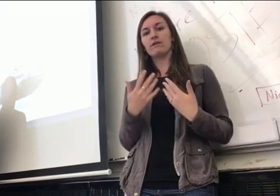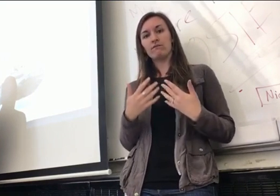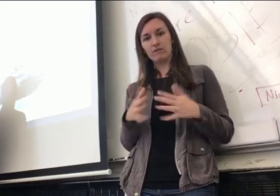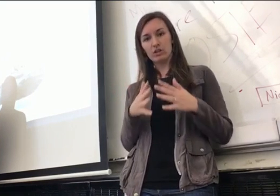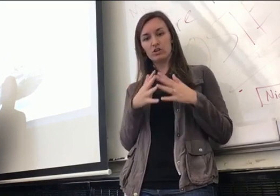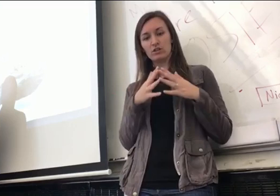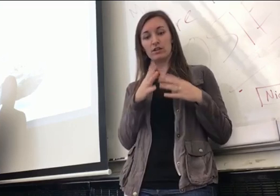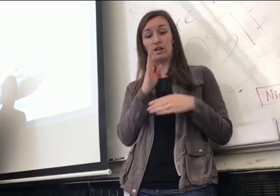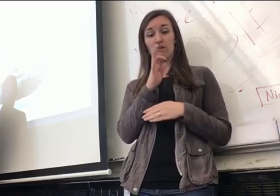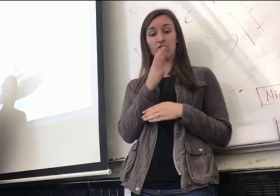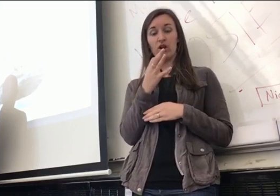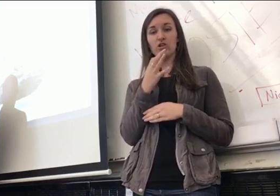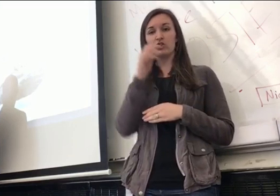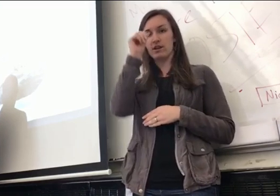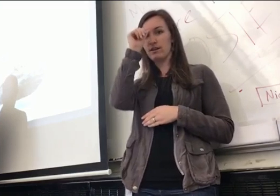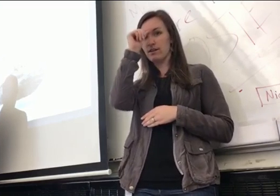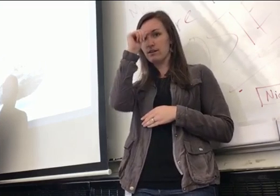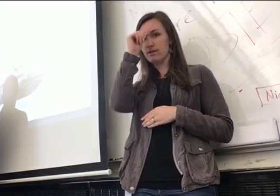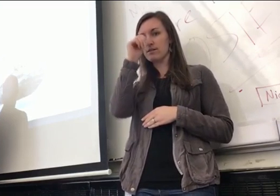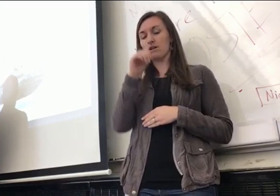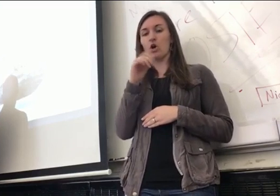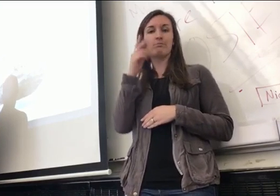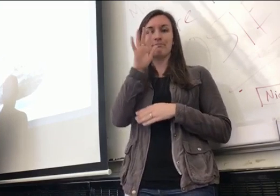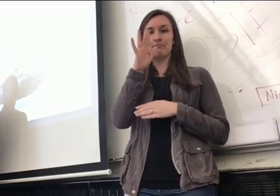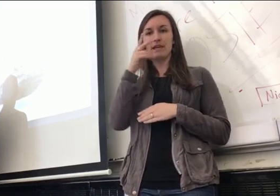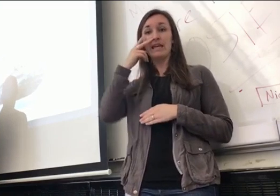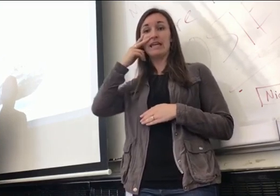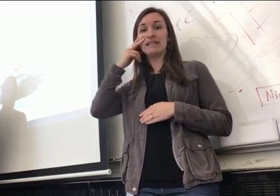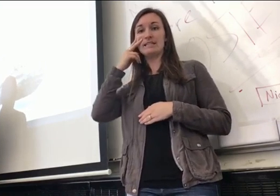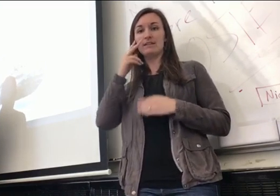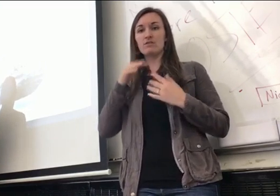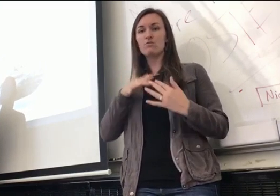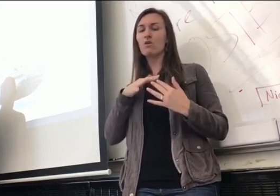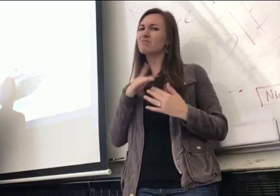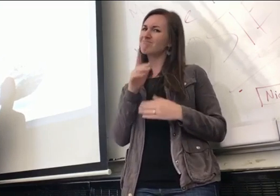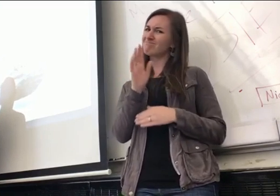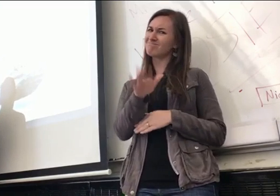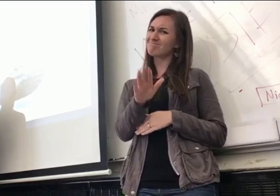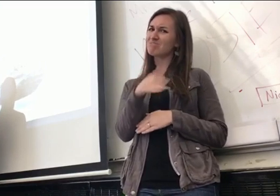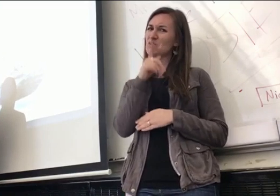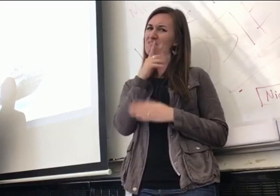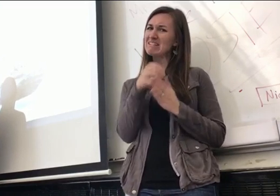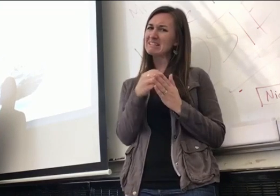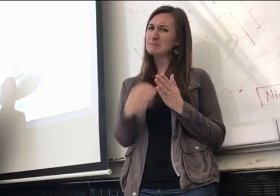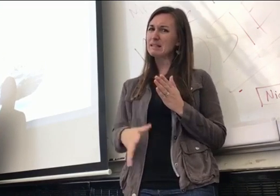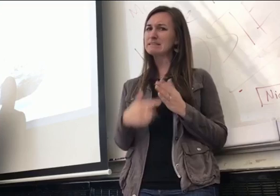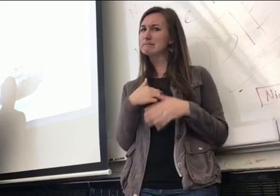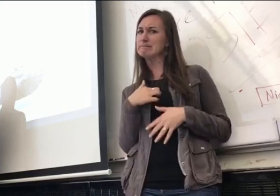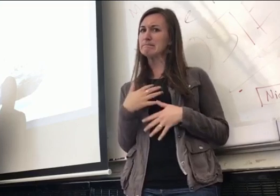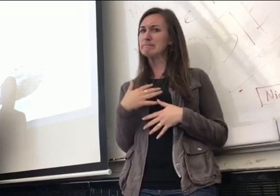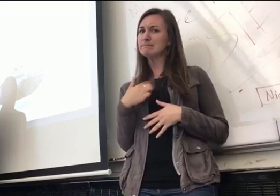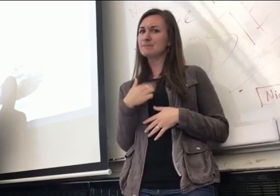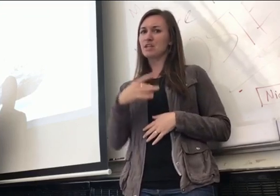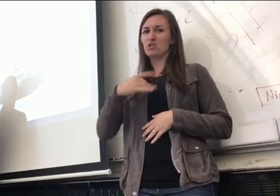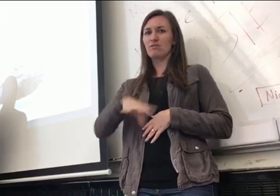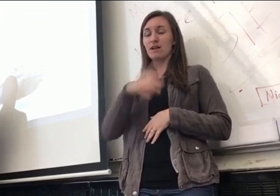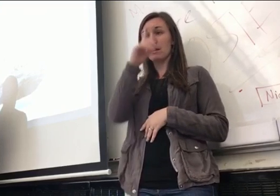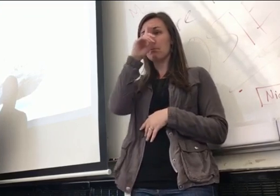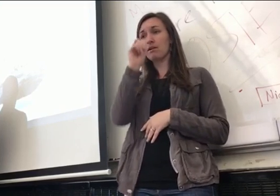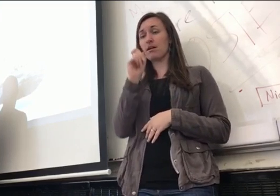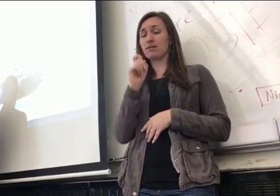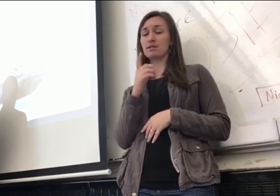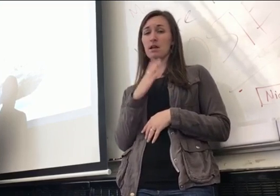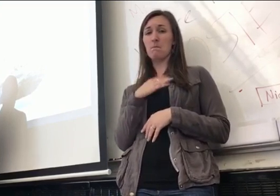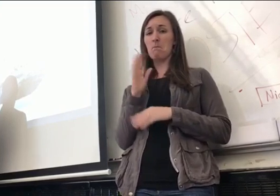War, and unfortunately, that was really expensive. And I have a problem with that because, you know, back in my nice, big,